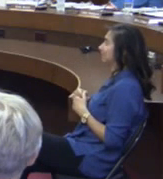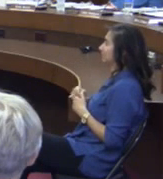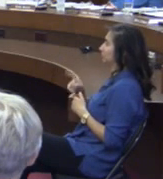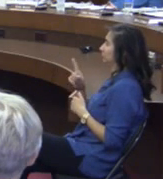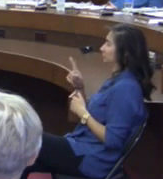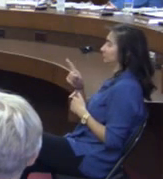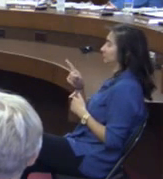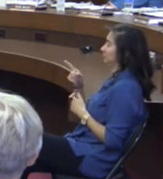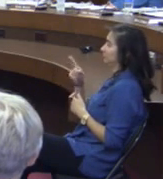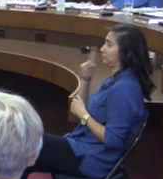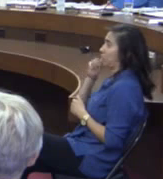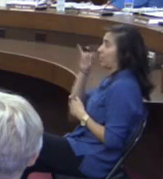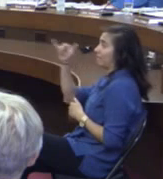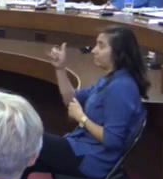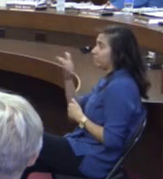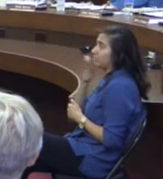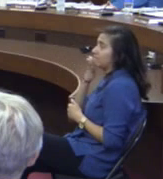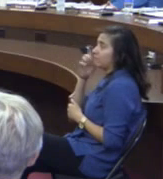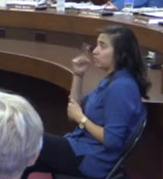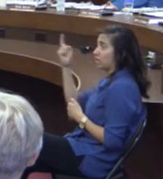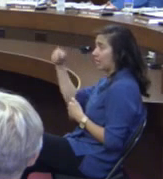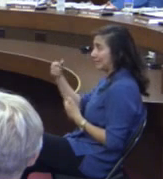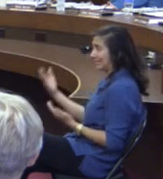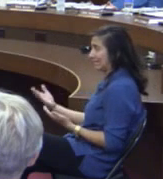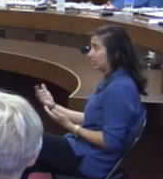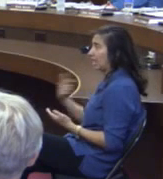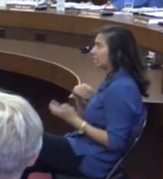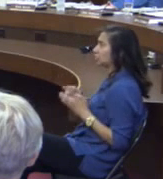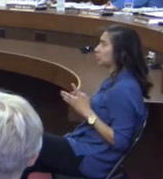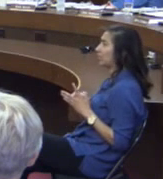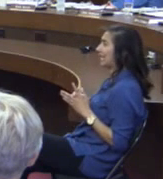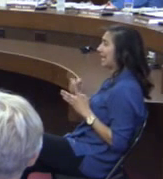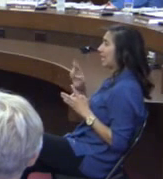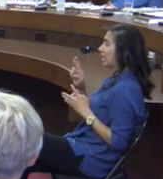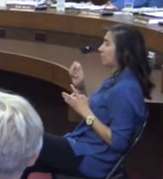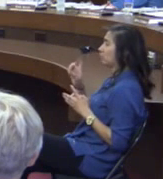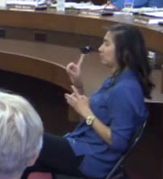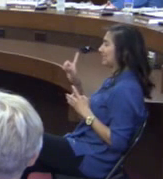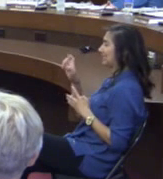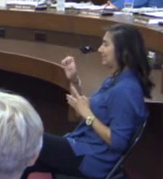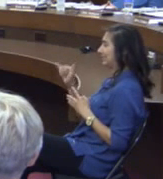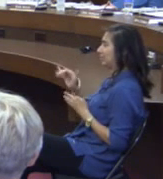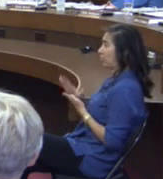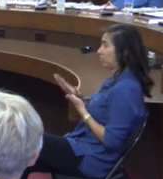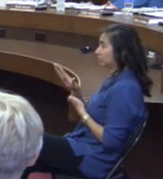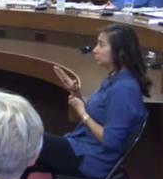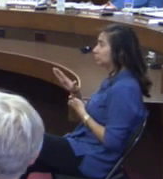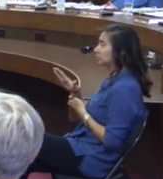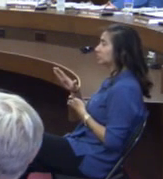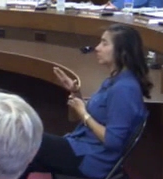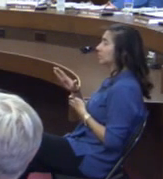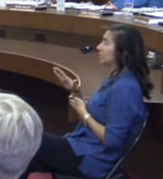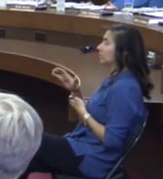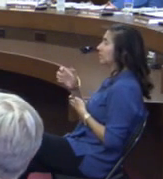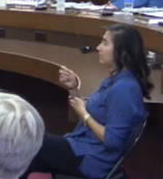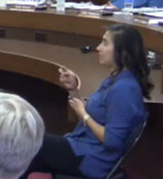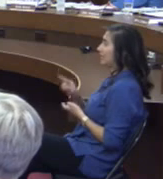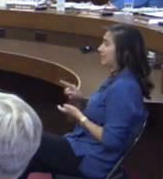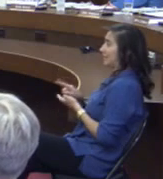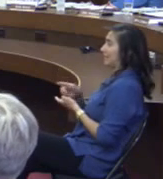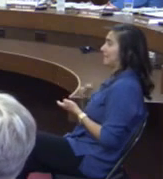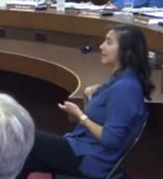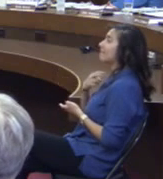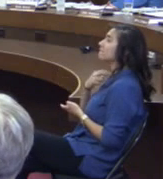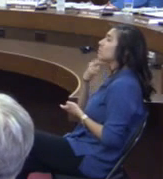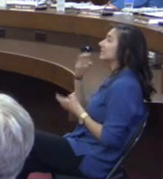eternally excited to be here. And I started at Reedley College and met my voice teacher and